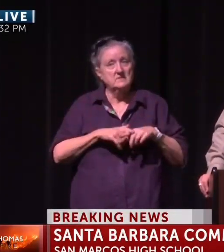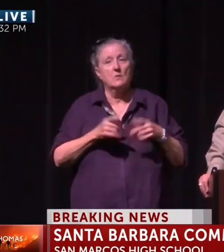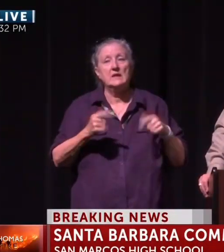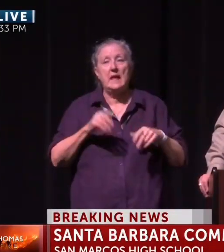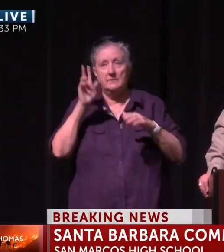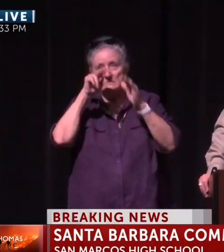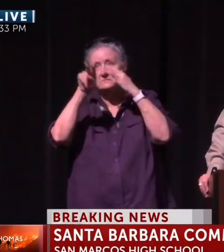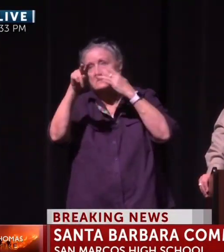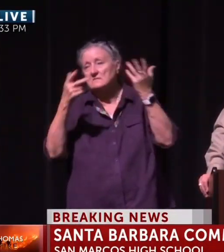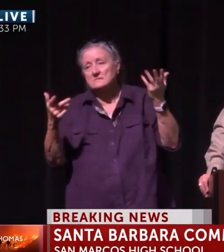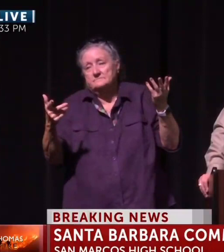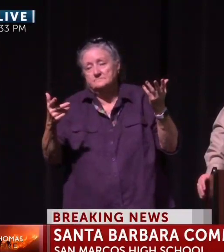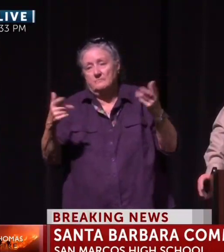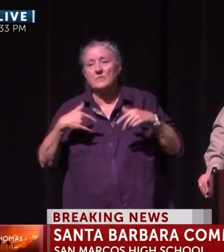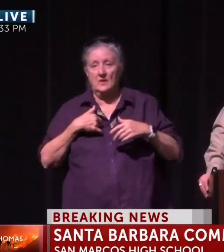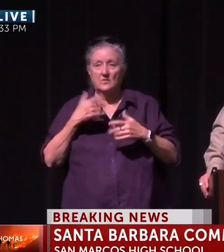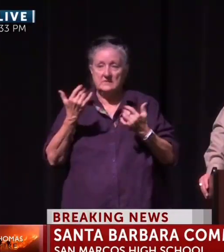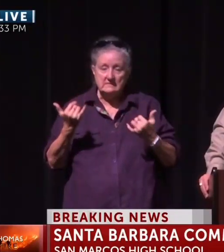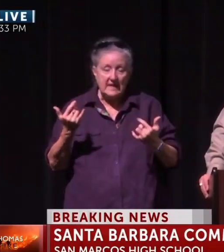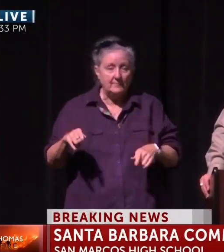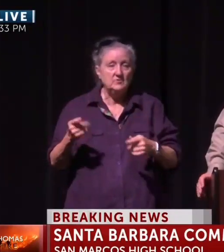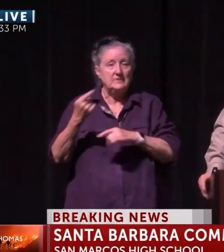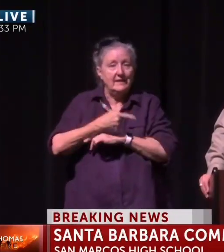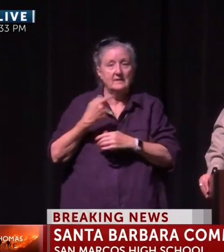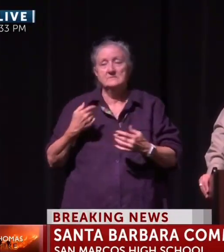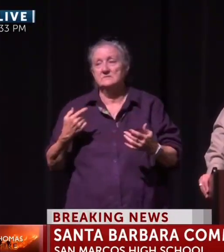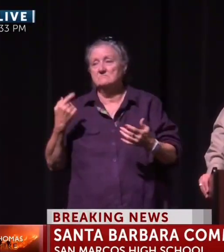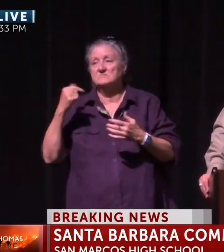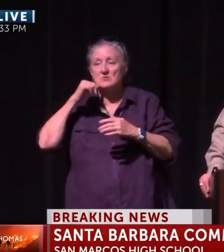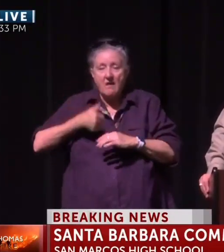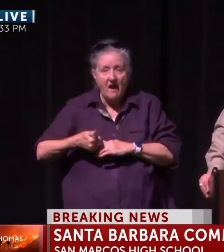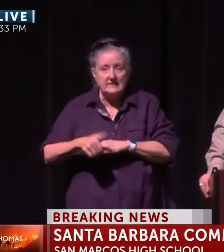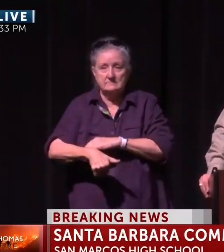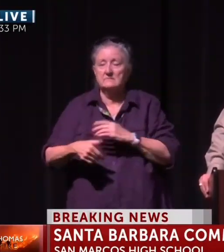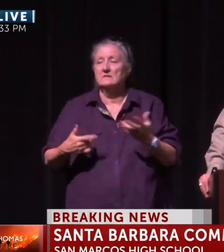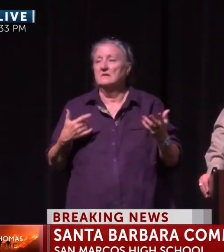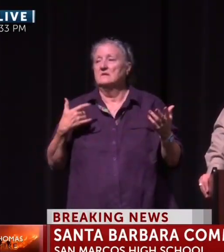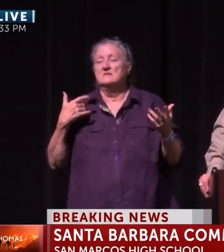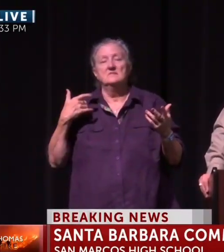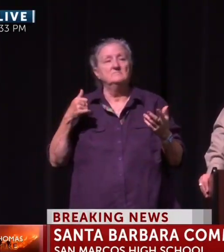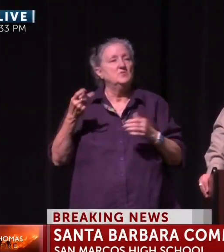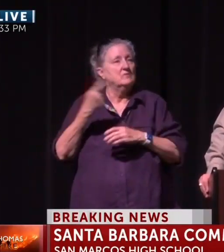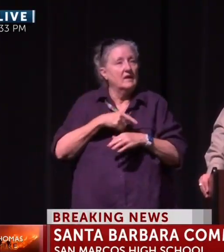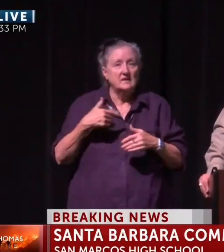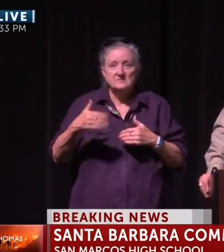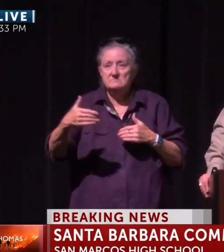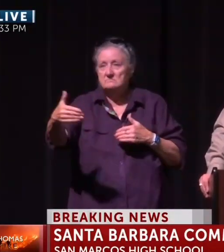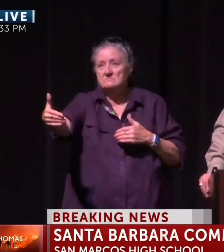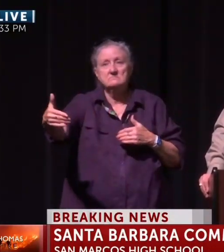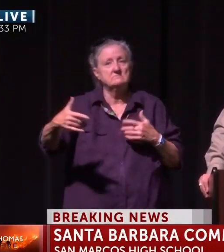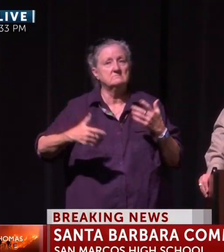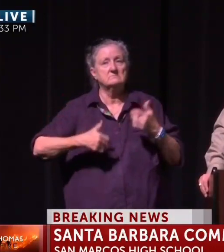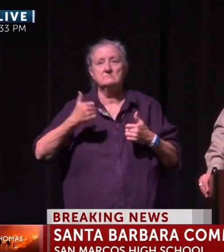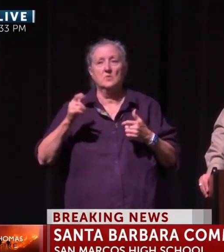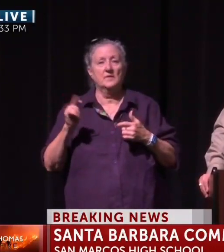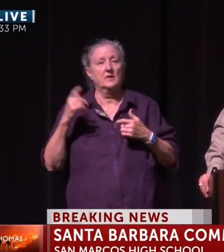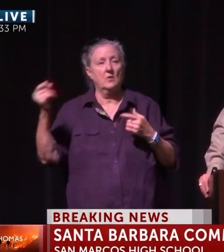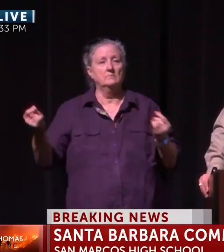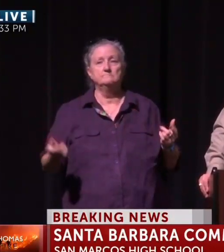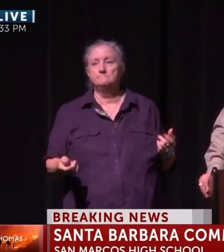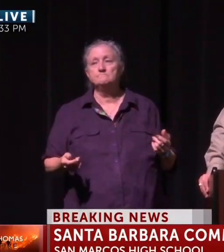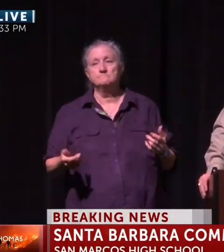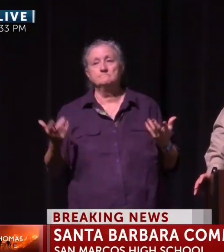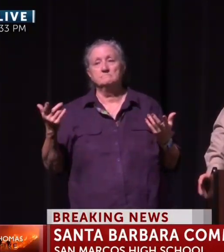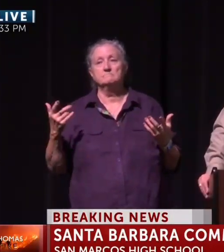to happen today, tonight, in the next several days, what course, what direction this